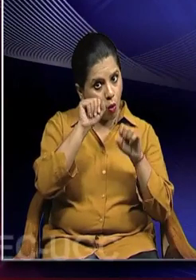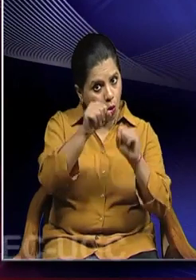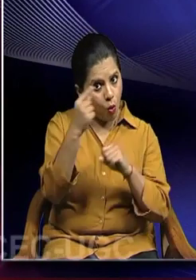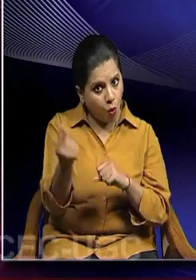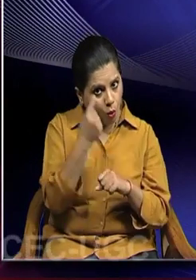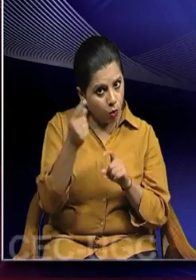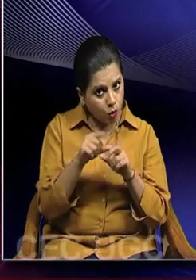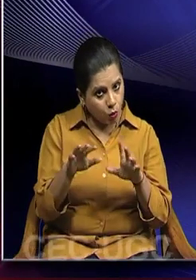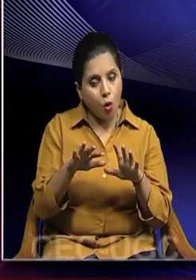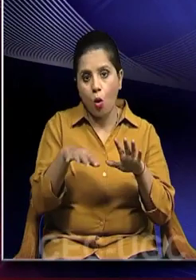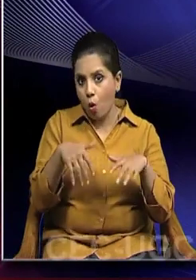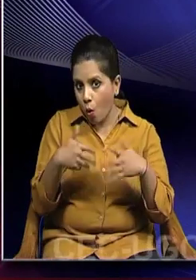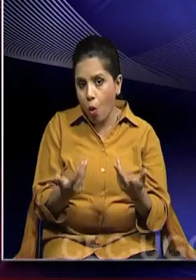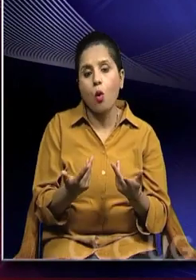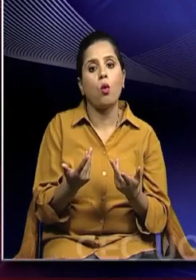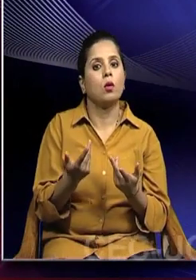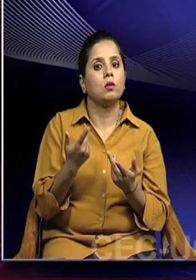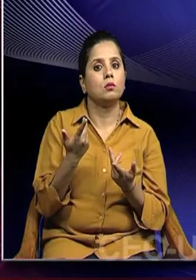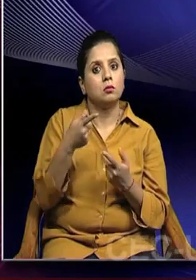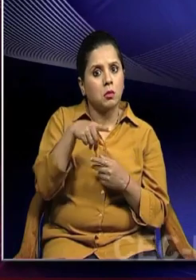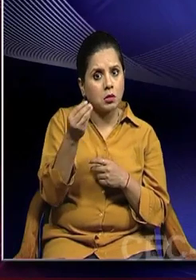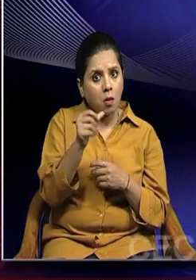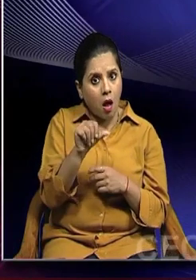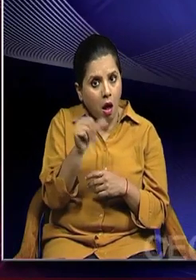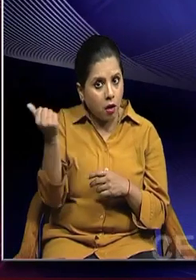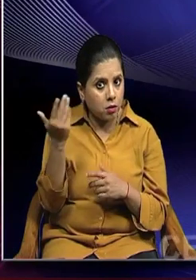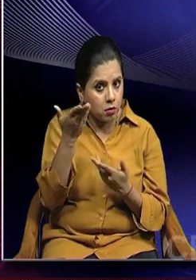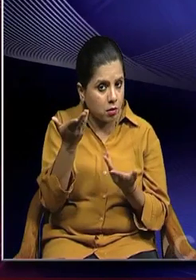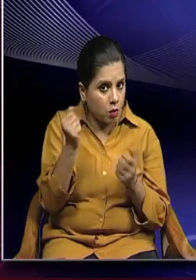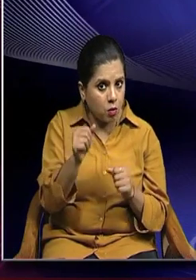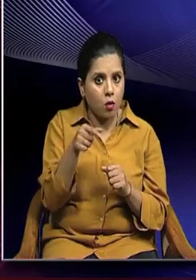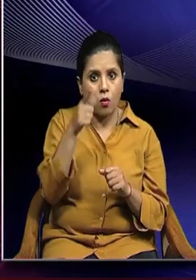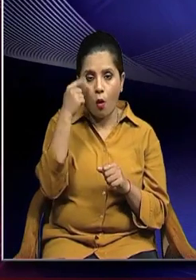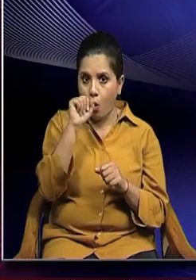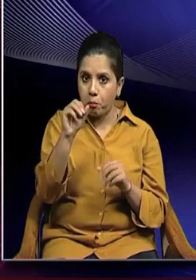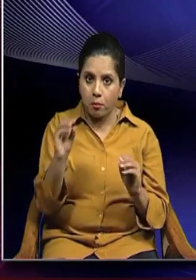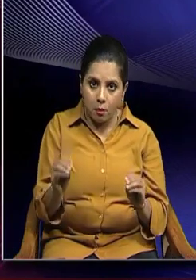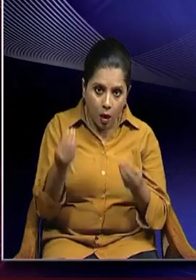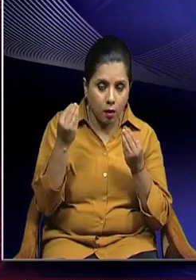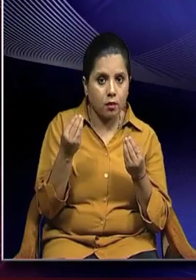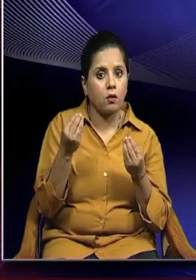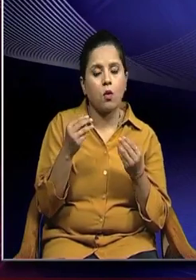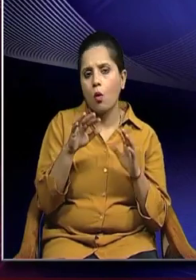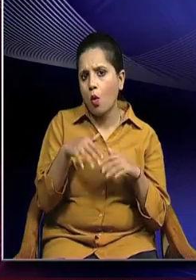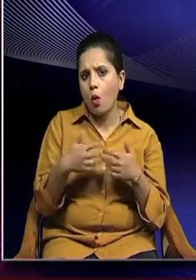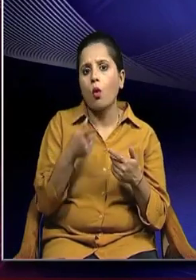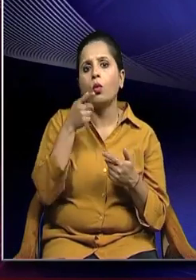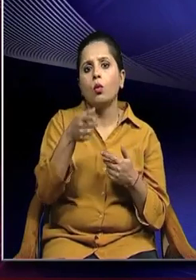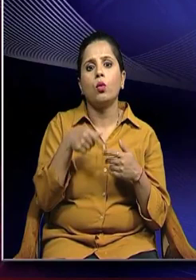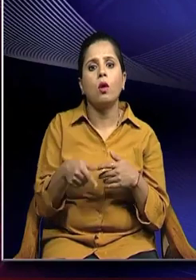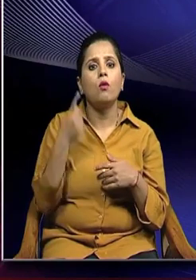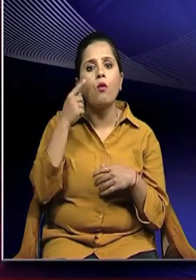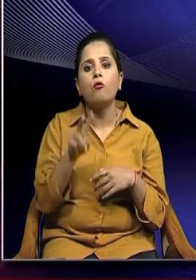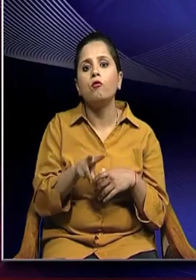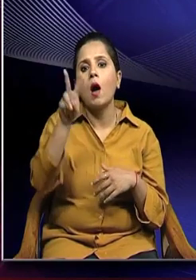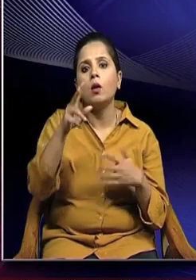existence, or you are struggling for something else, or you are struggling for betterment, or eventually you are struggling for the